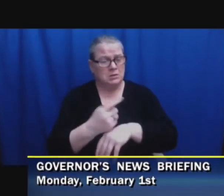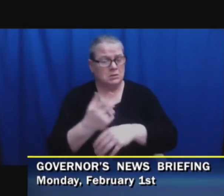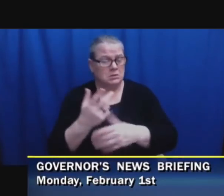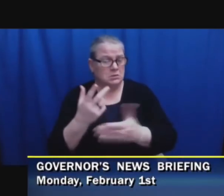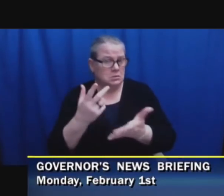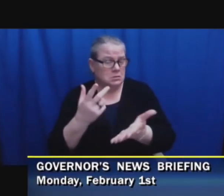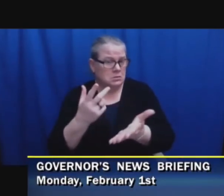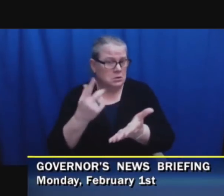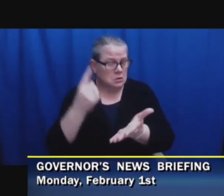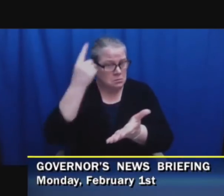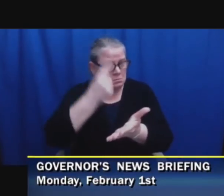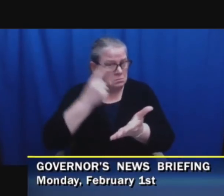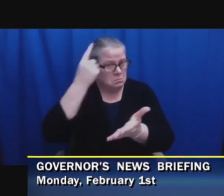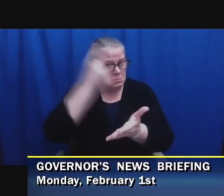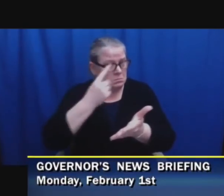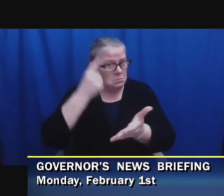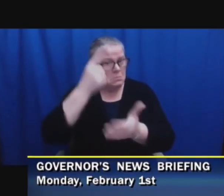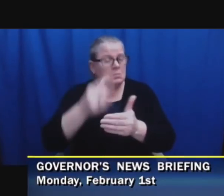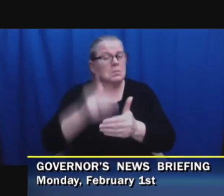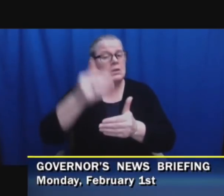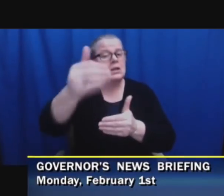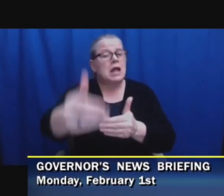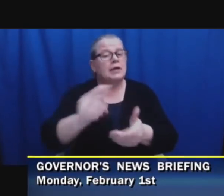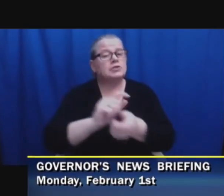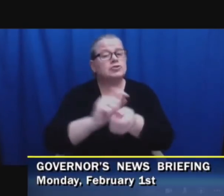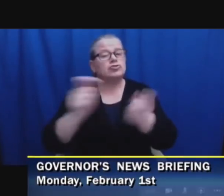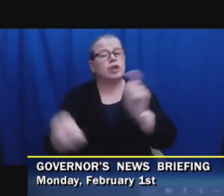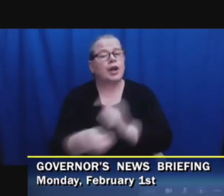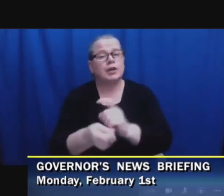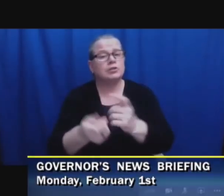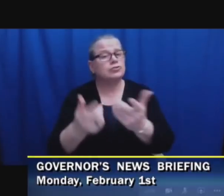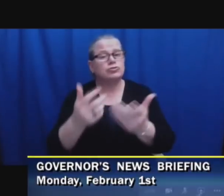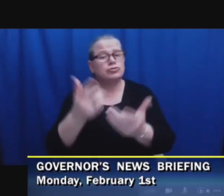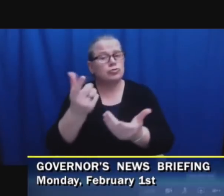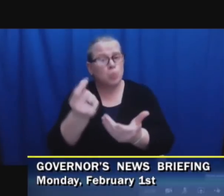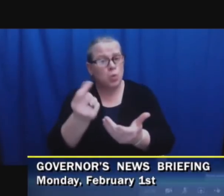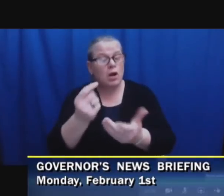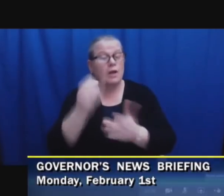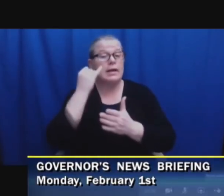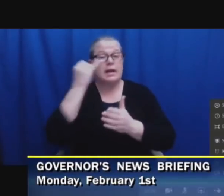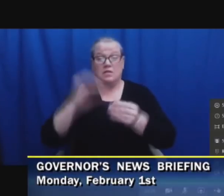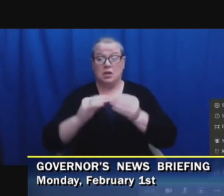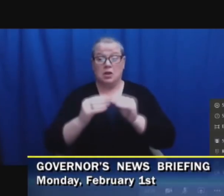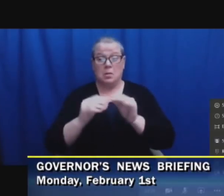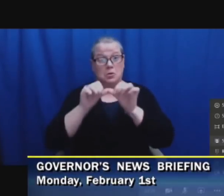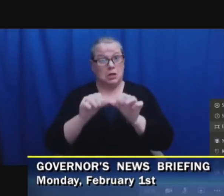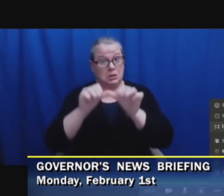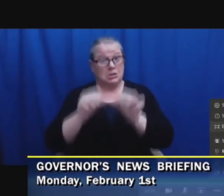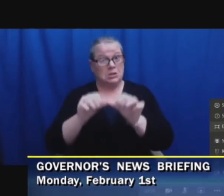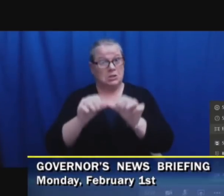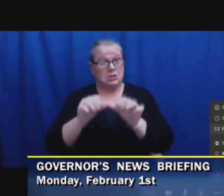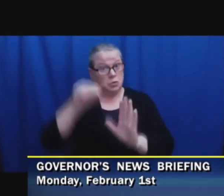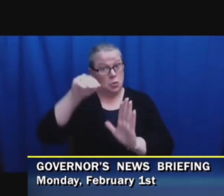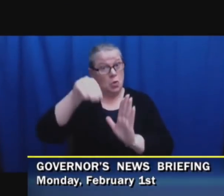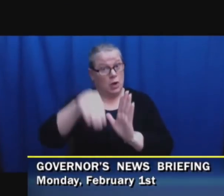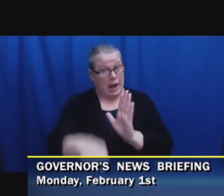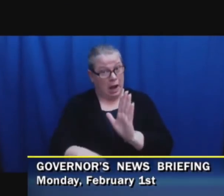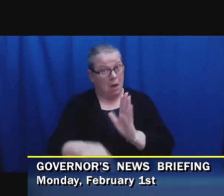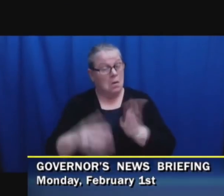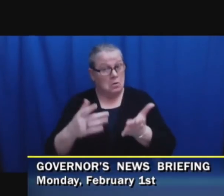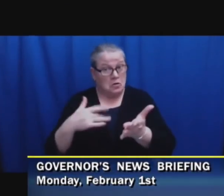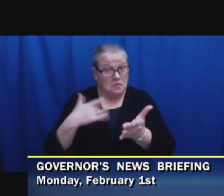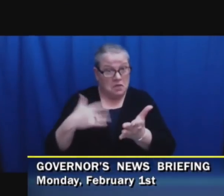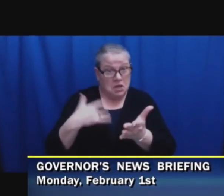next step, the next change, if the numbers continue trending in the right direction? Something else that you would either